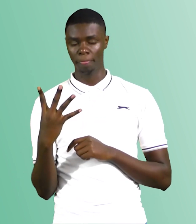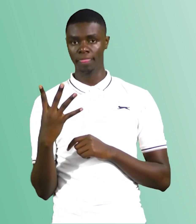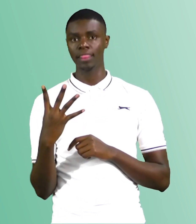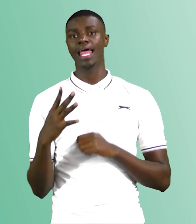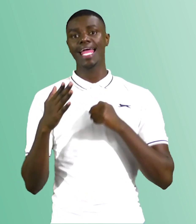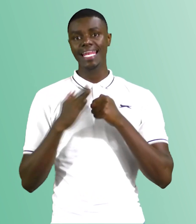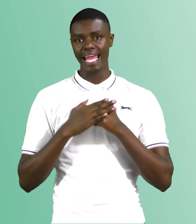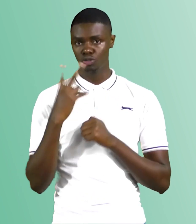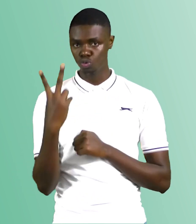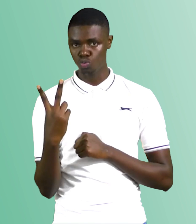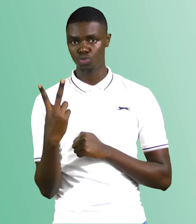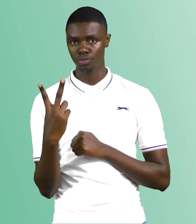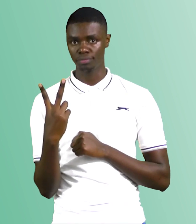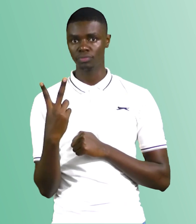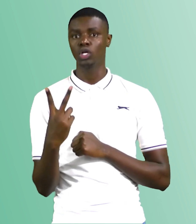4124